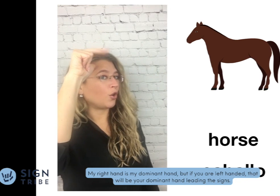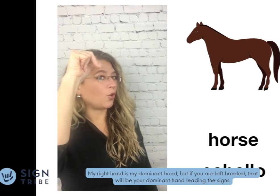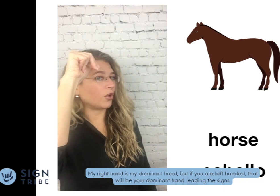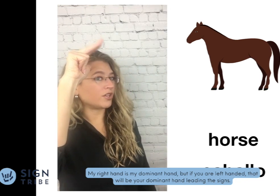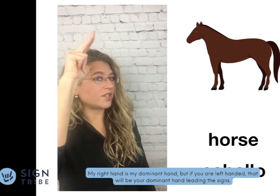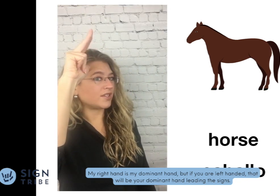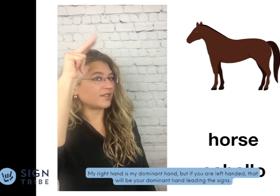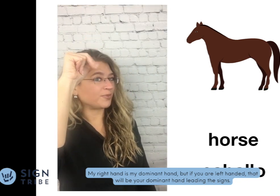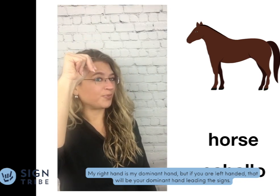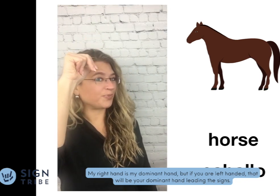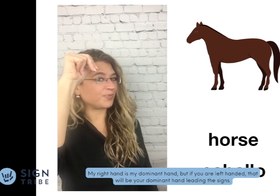Horse.